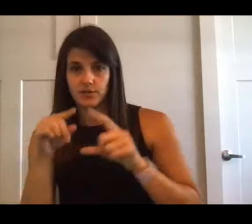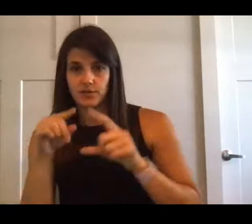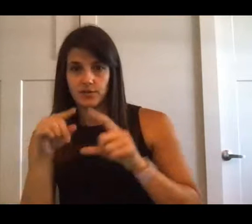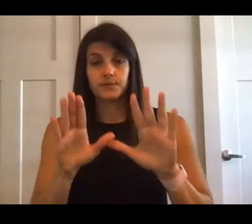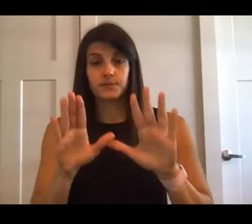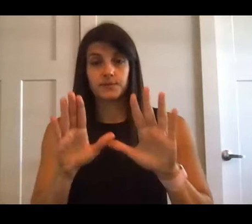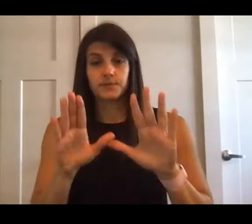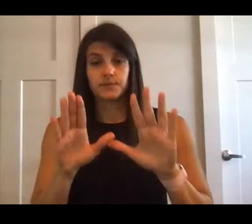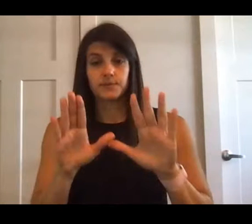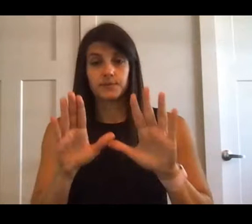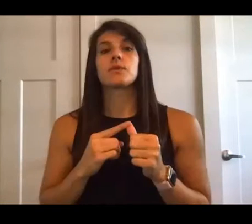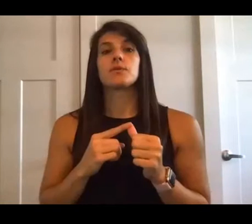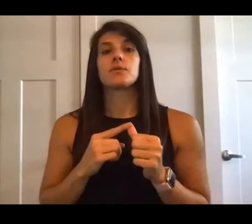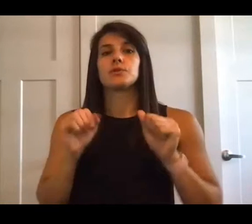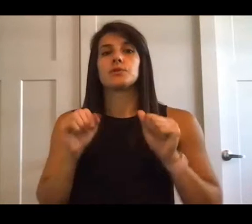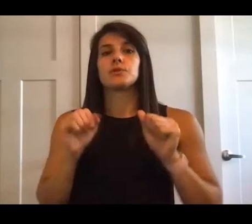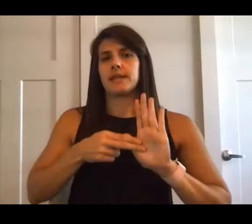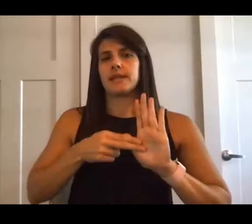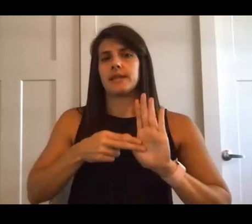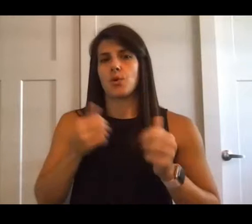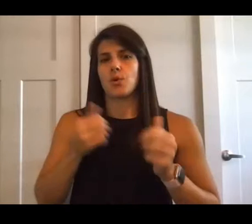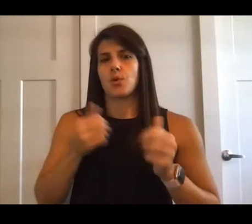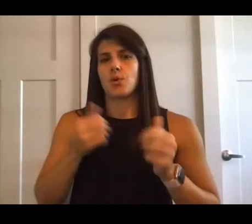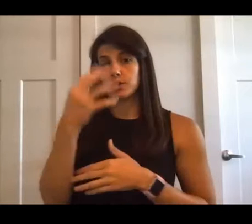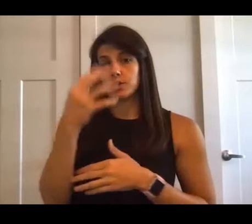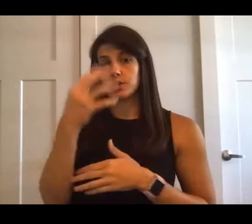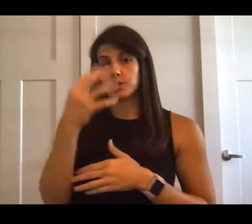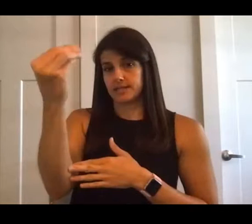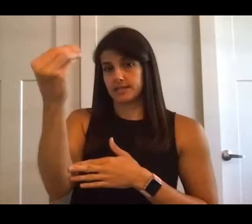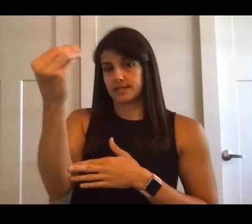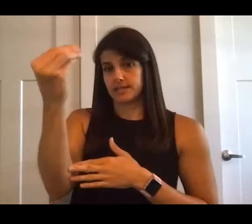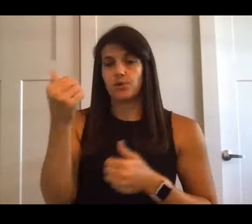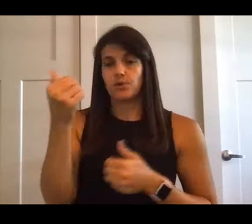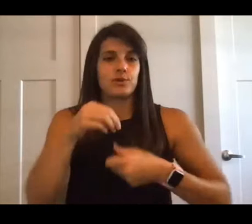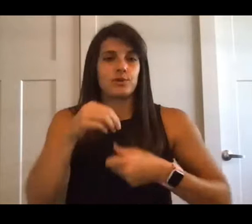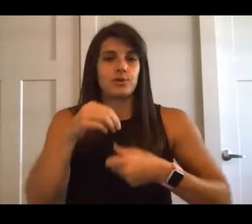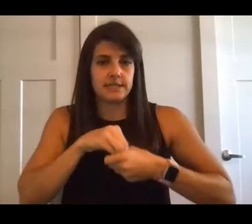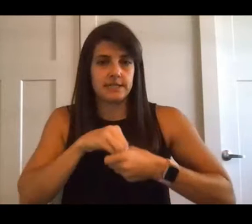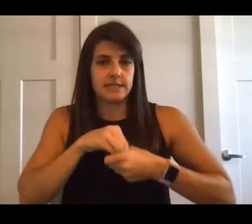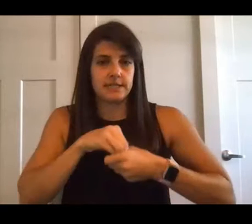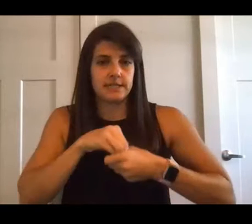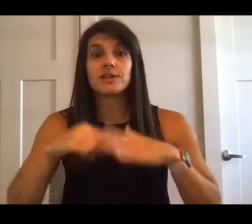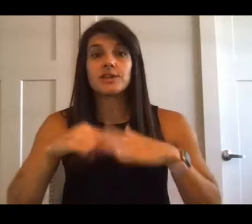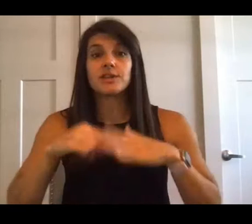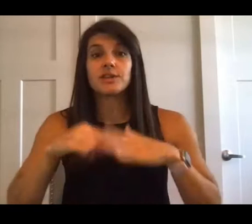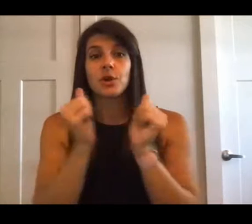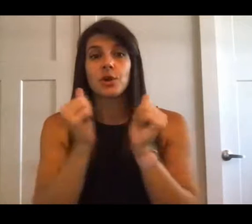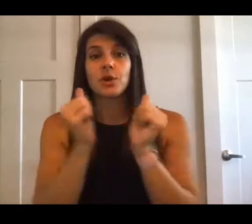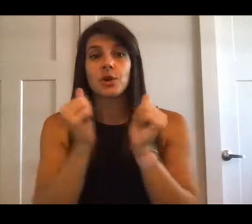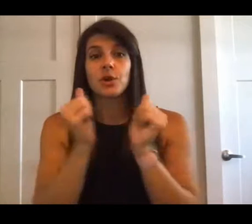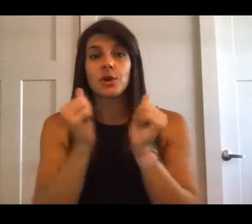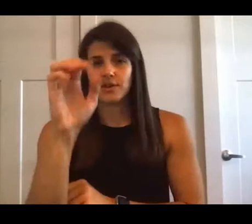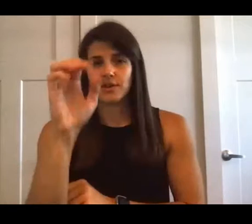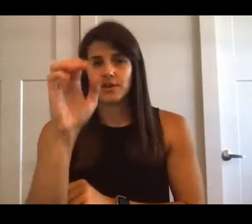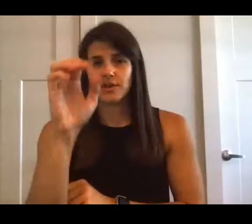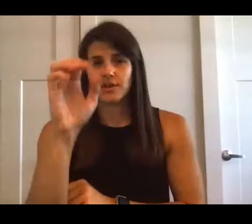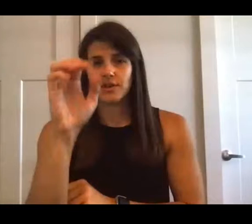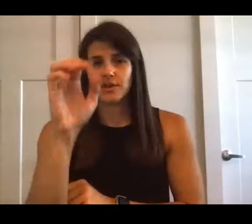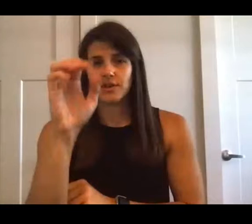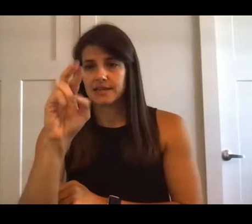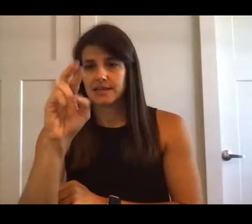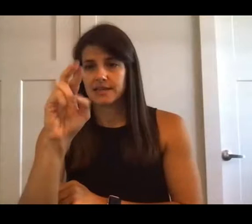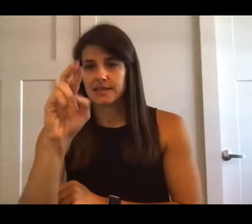let's label which are exterior and which are interior. We'll start with our exterior angles. Remember, exterior refers